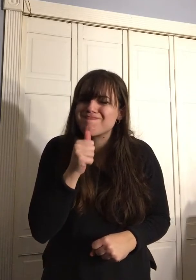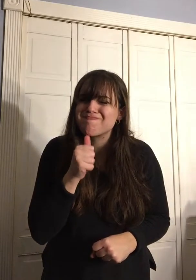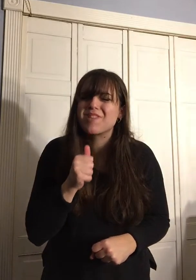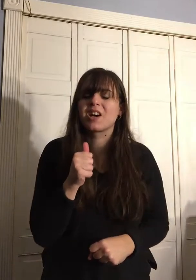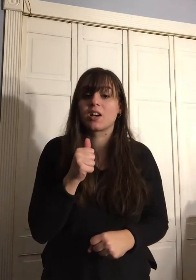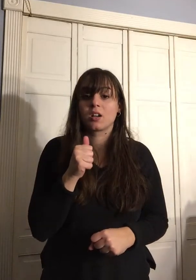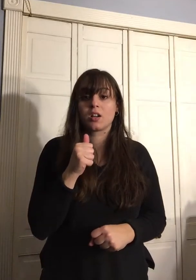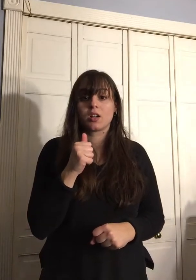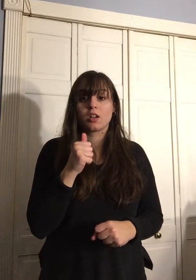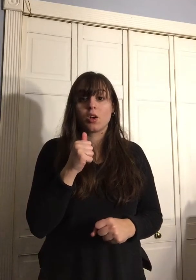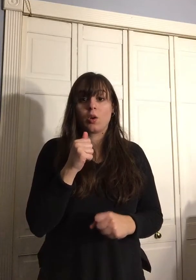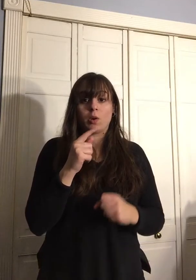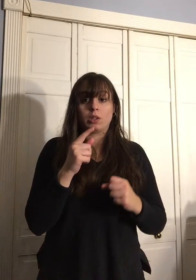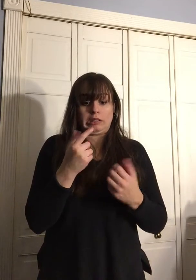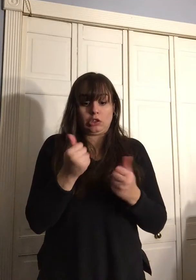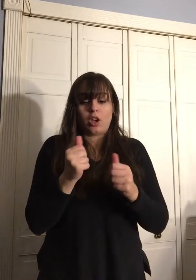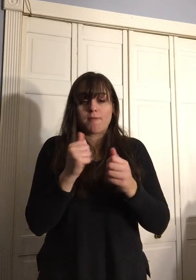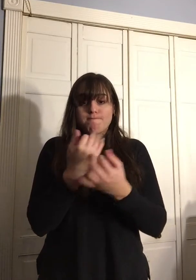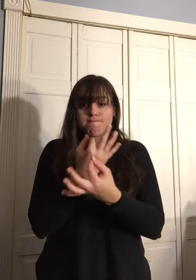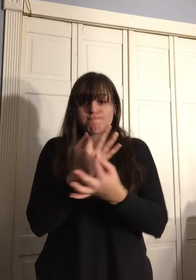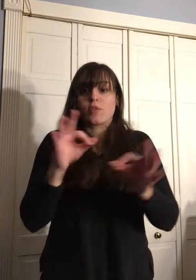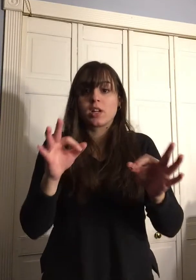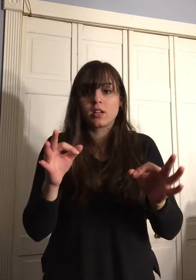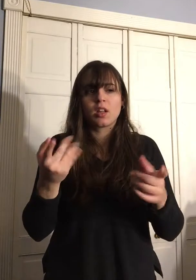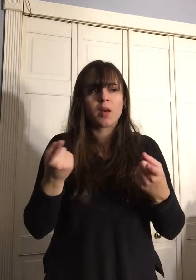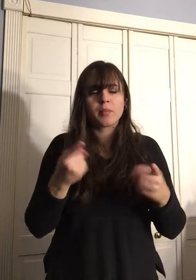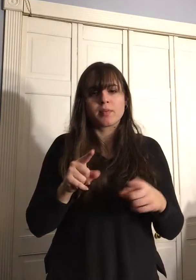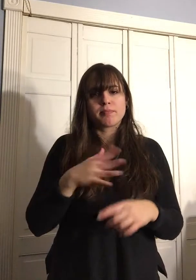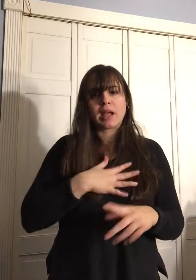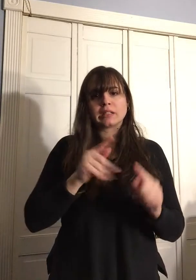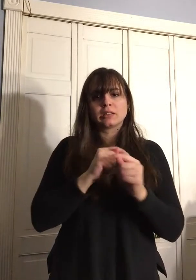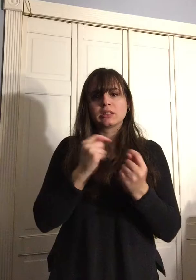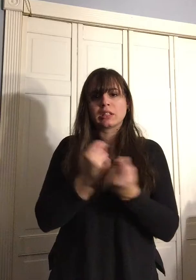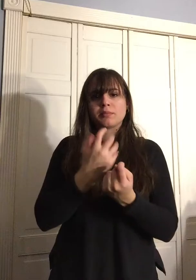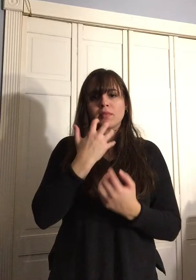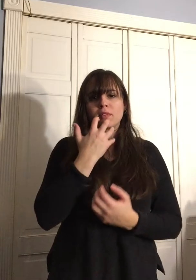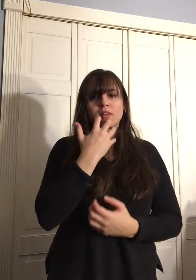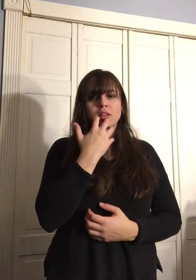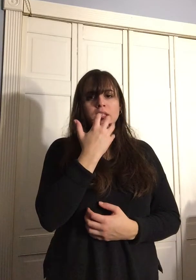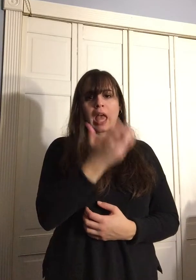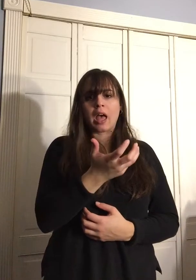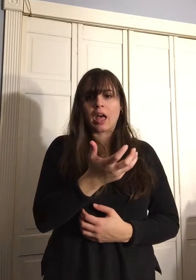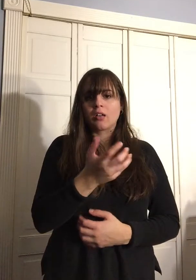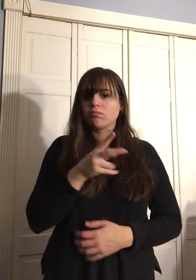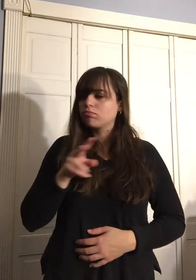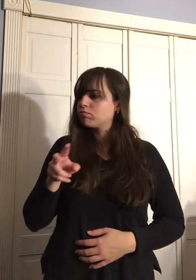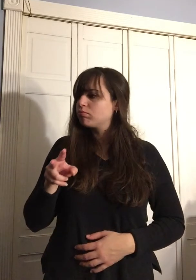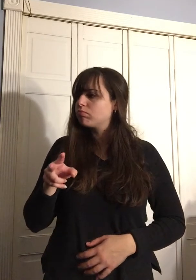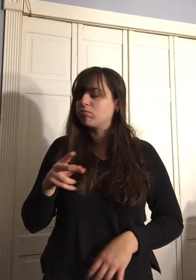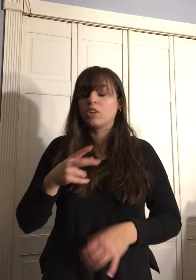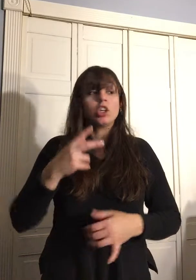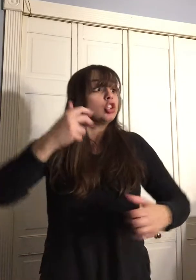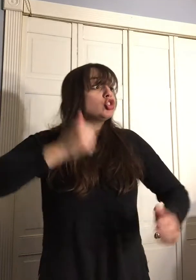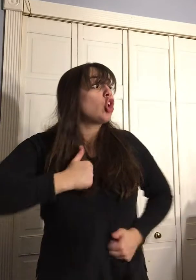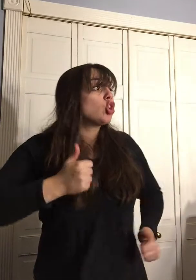river, we were filming about the condition of the cold weather and the environment that North Koreans had to deal with when